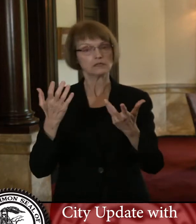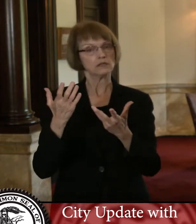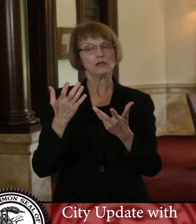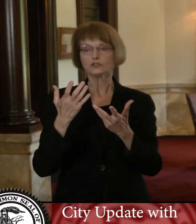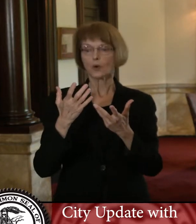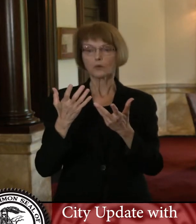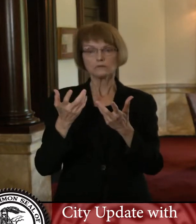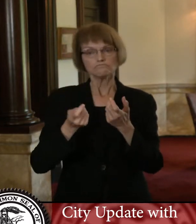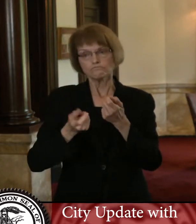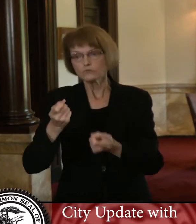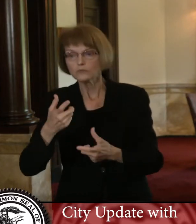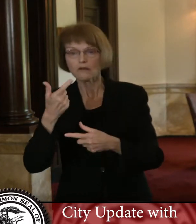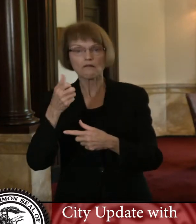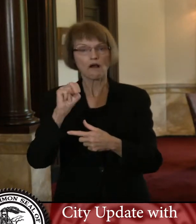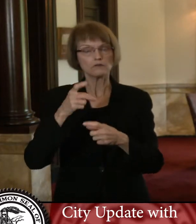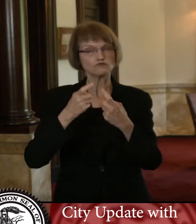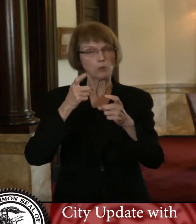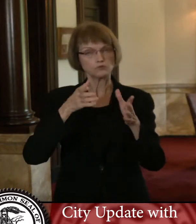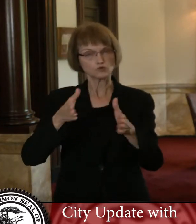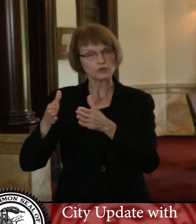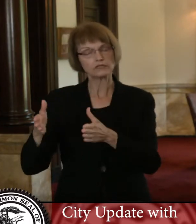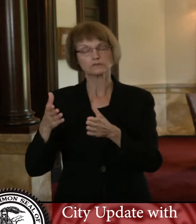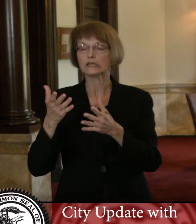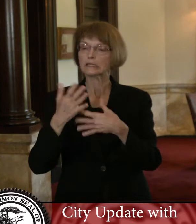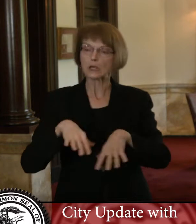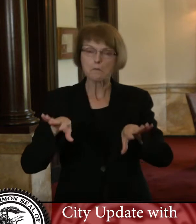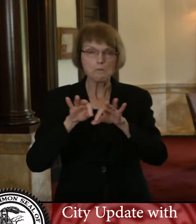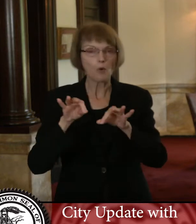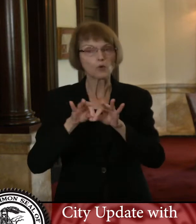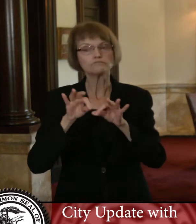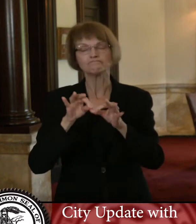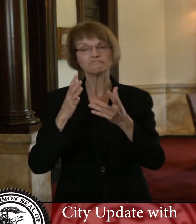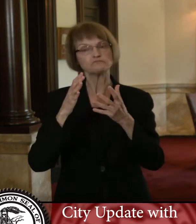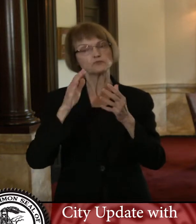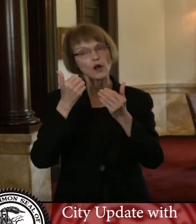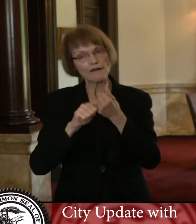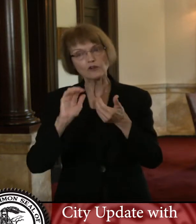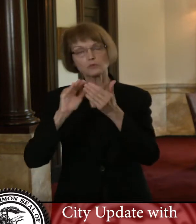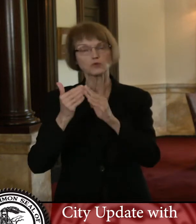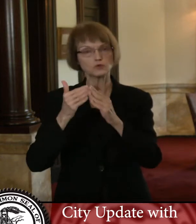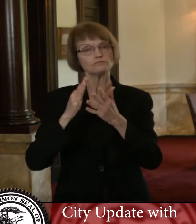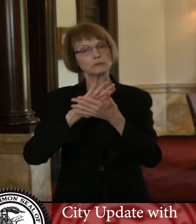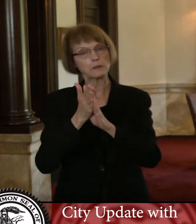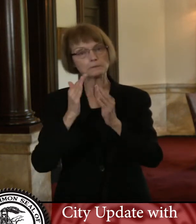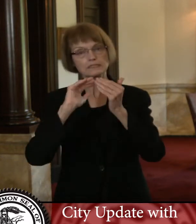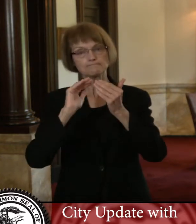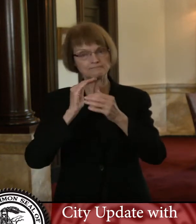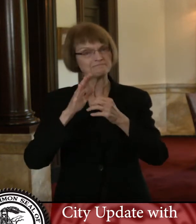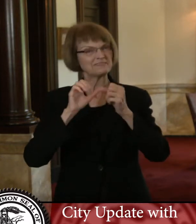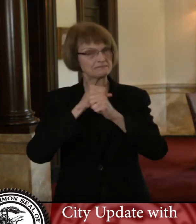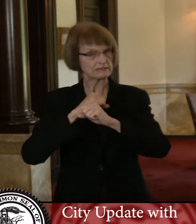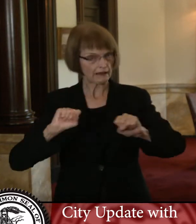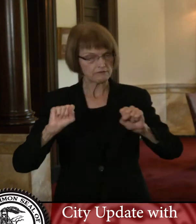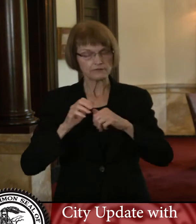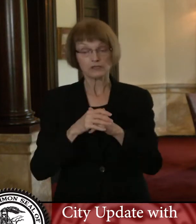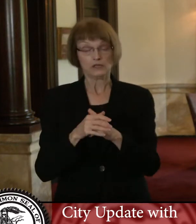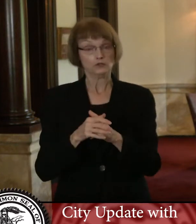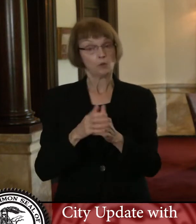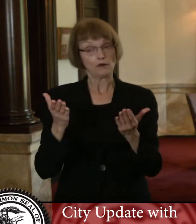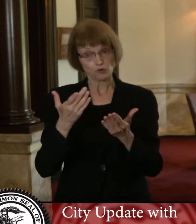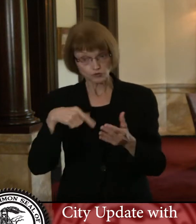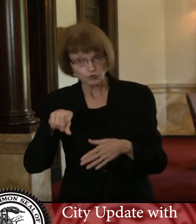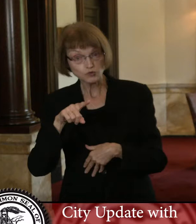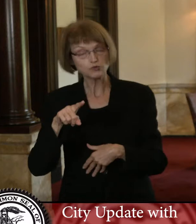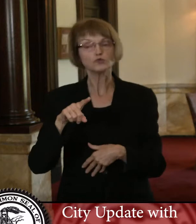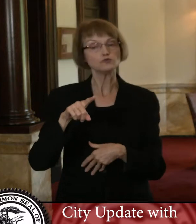public safety for every neighborhood in St. Louis. I encourage everyone to participate in Wear Orange Weekend to show that the